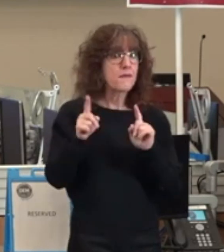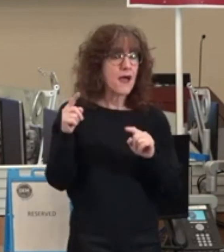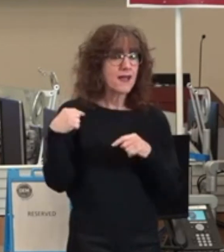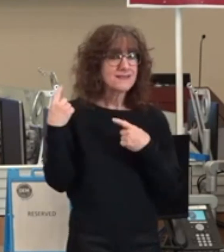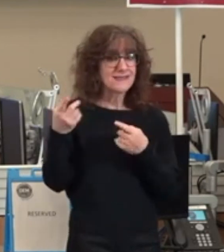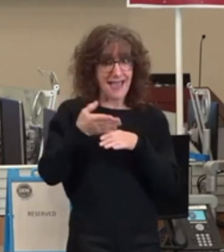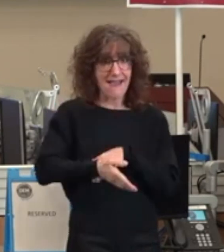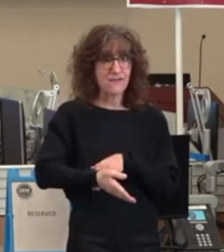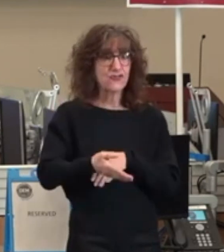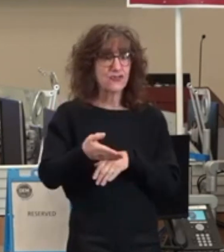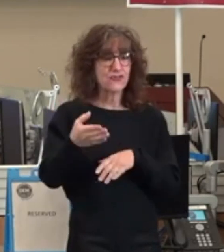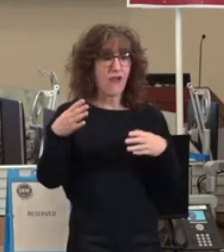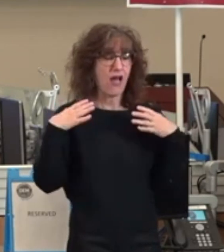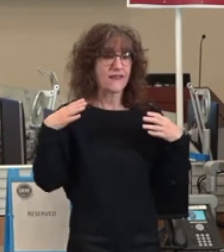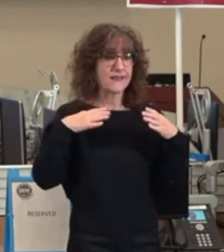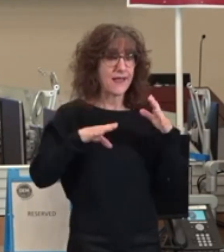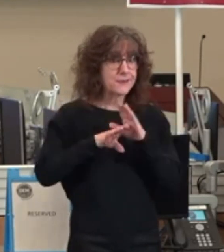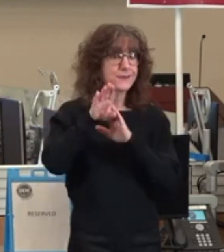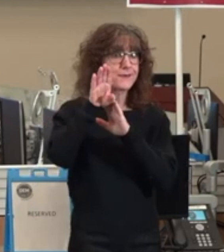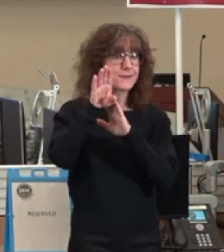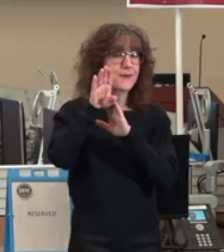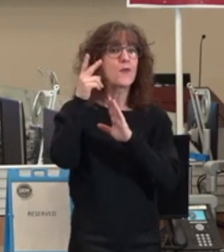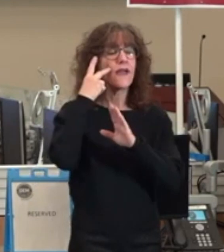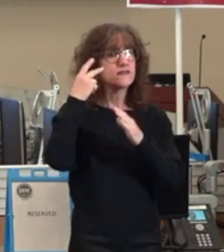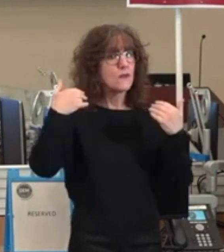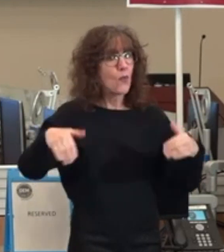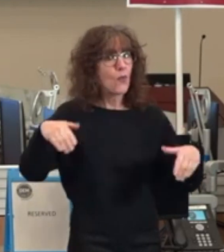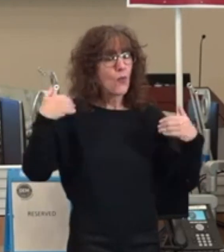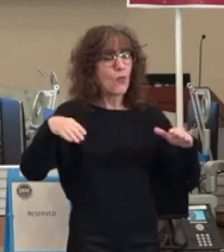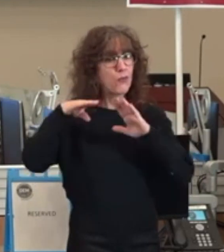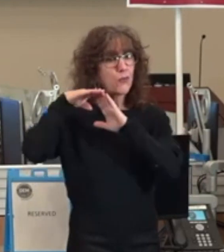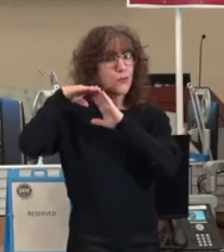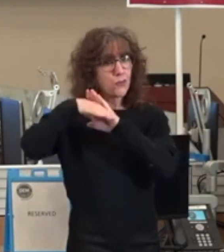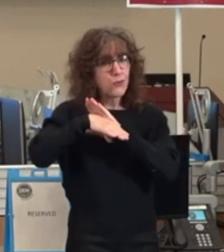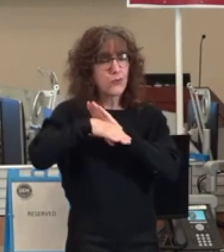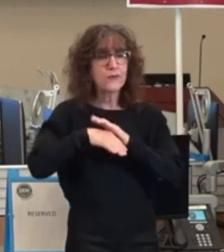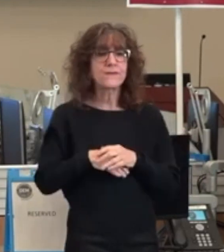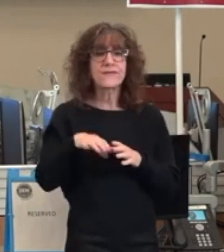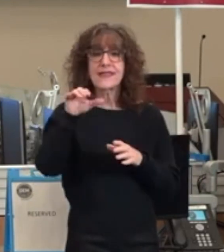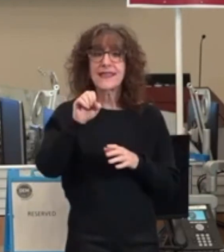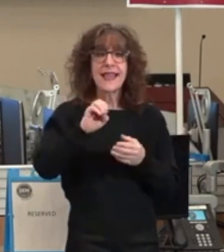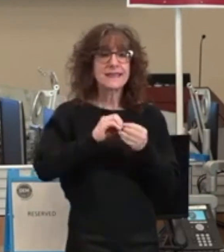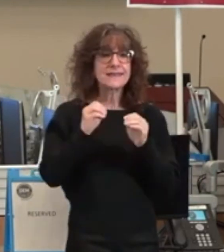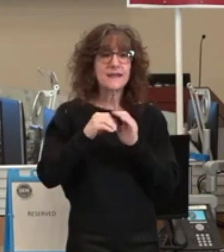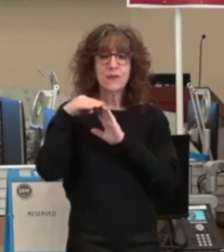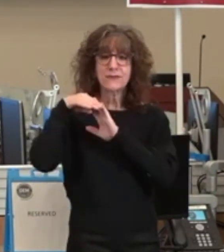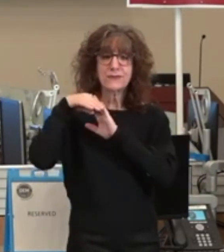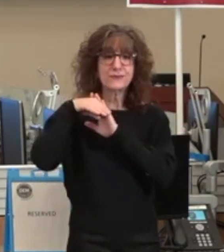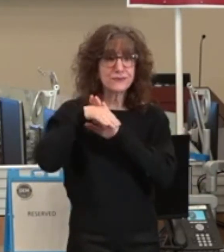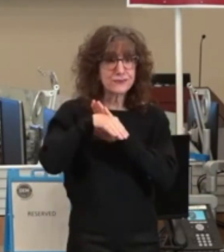the post-holiday surge, we have seen encouraging reductions in key data points. Our cases have trended